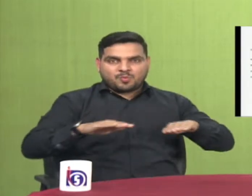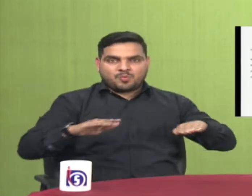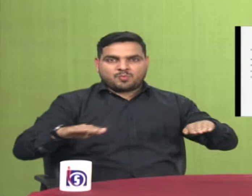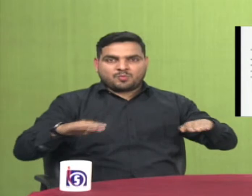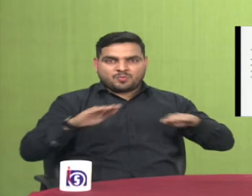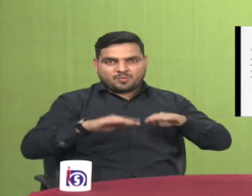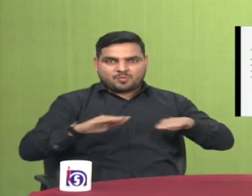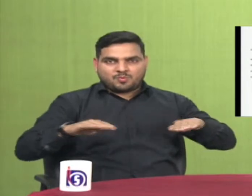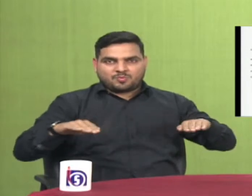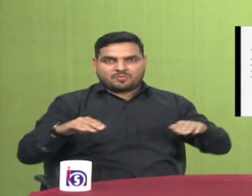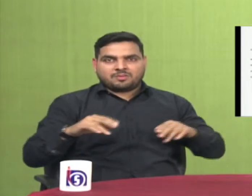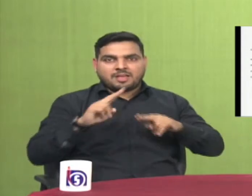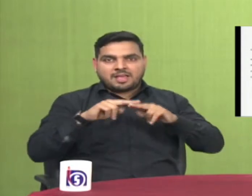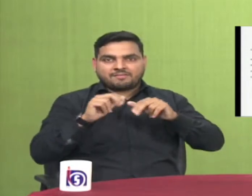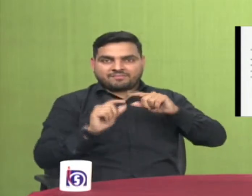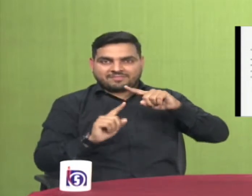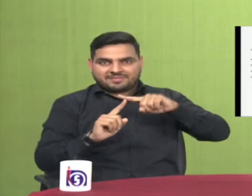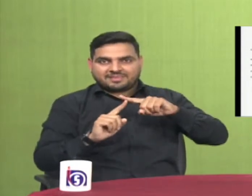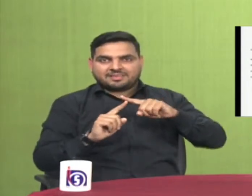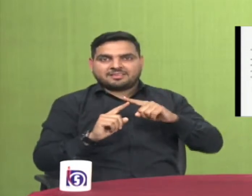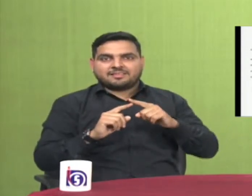when children fall